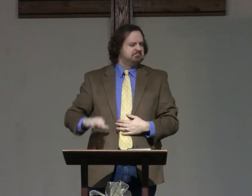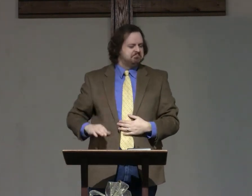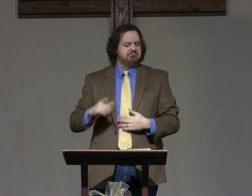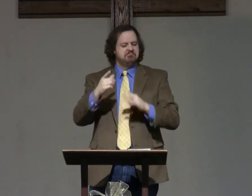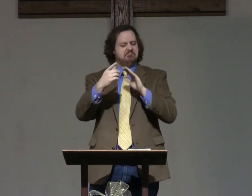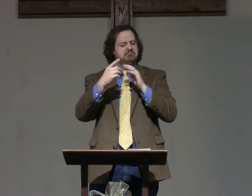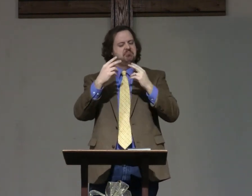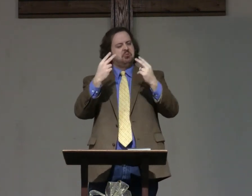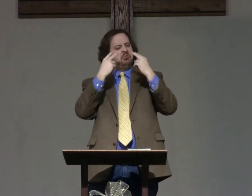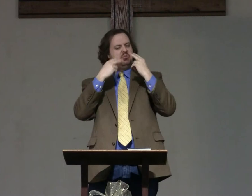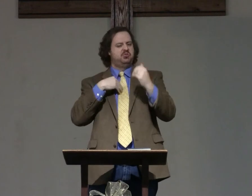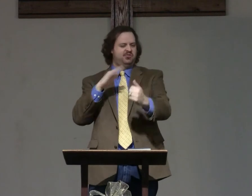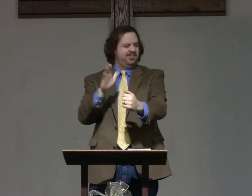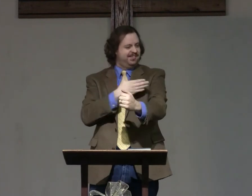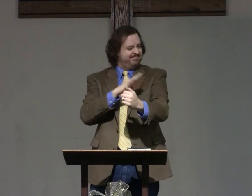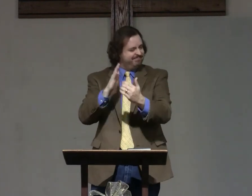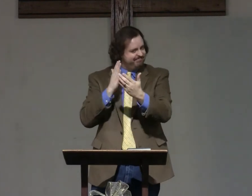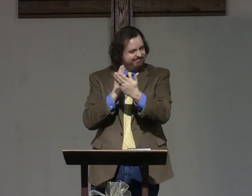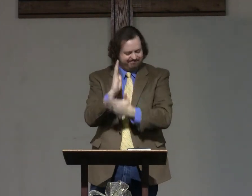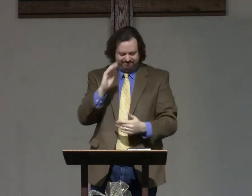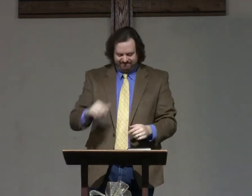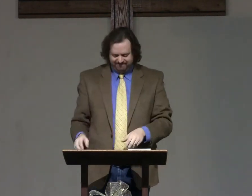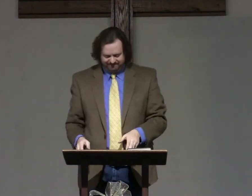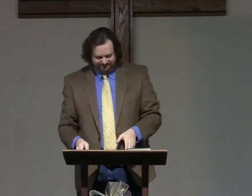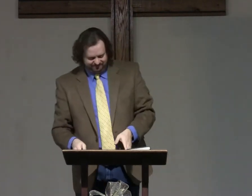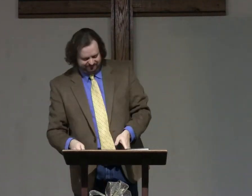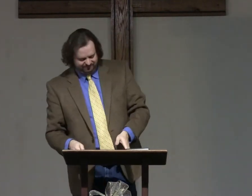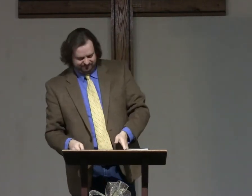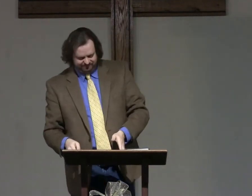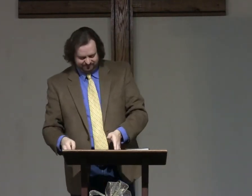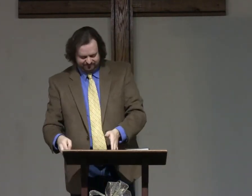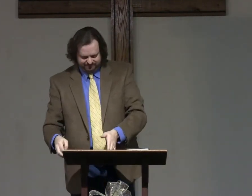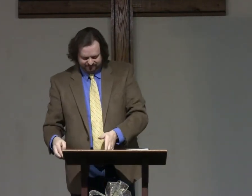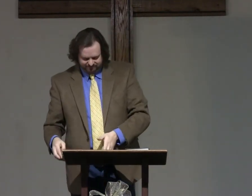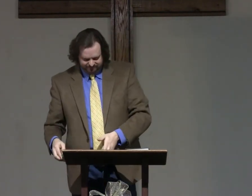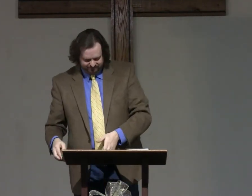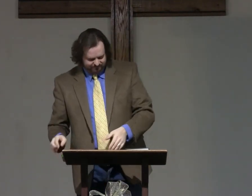I'd like to sing a little bit of a solo so you can just watch me sing.